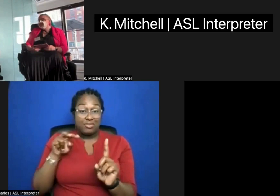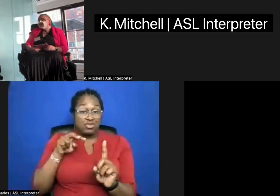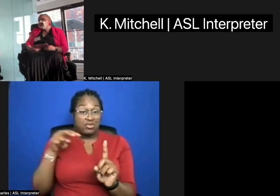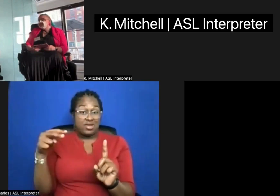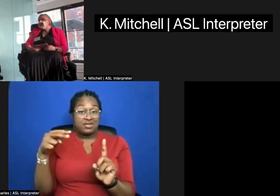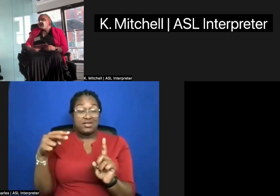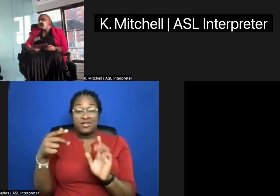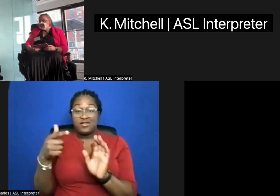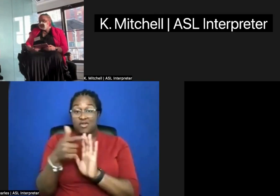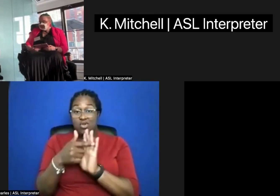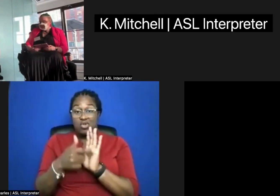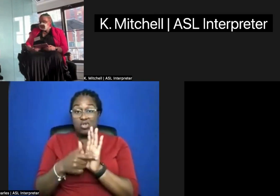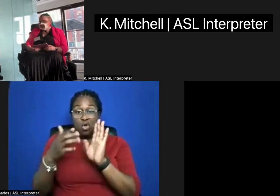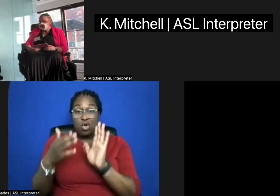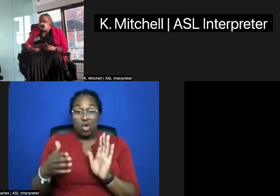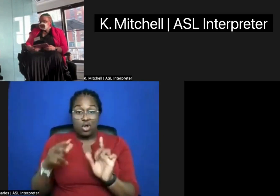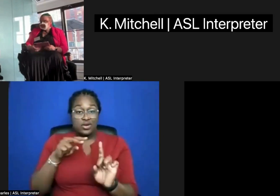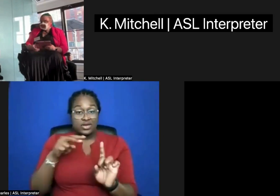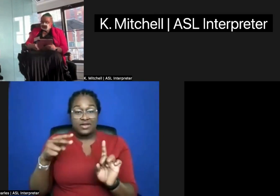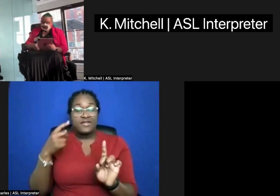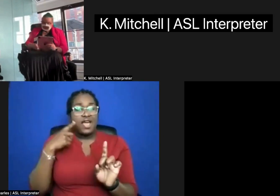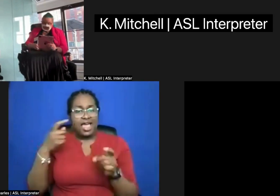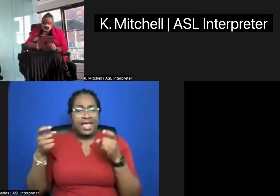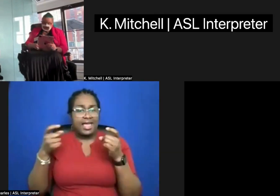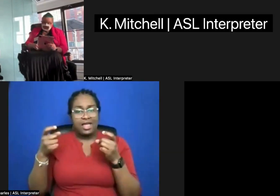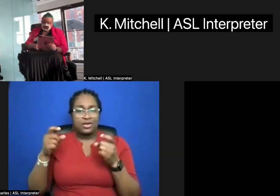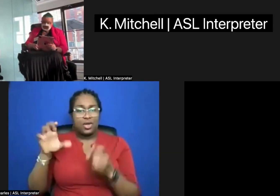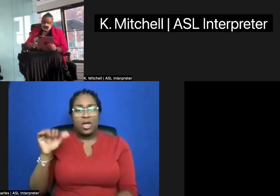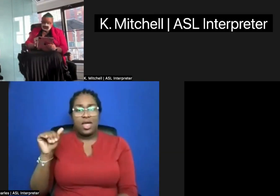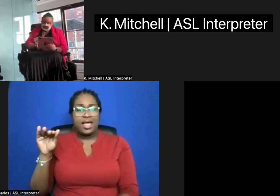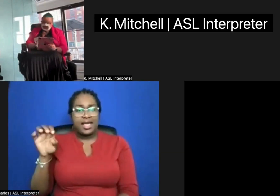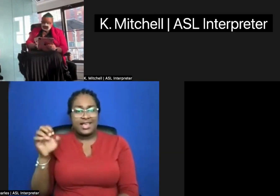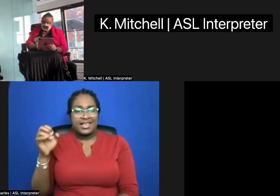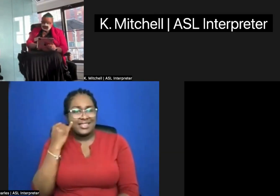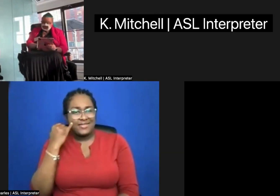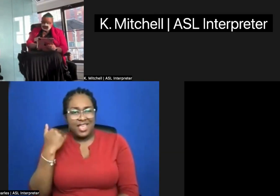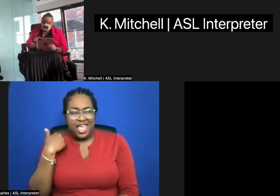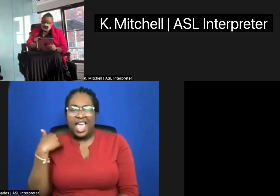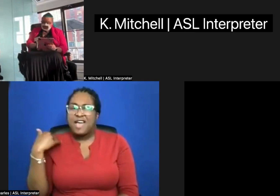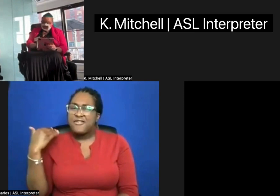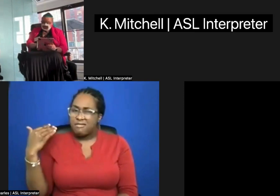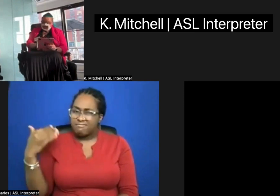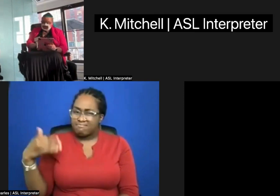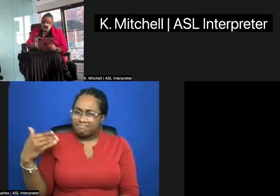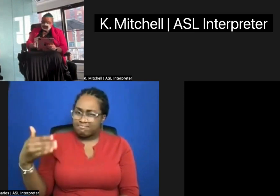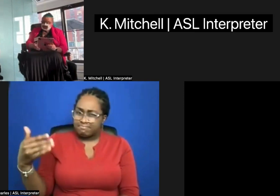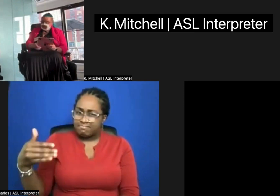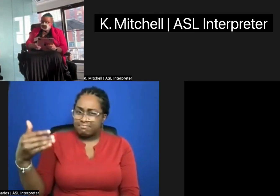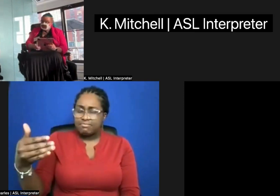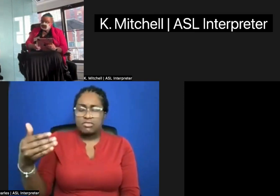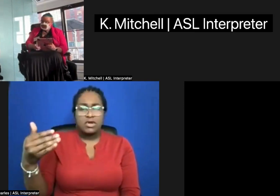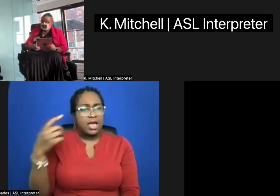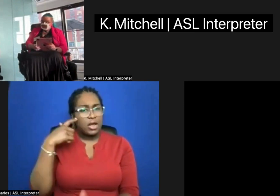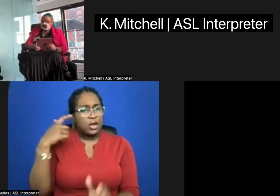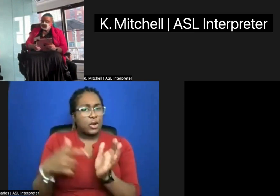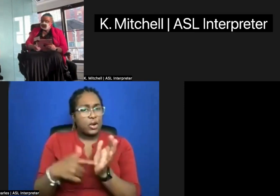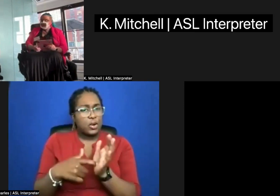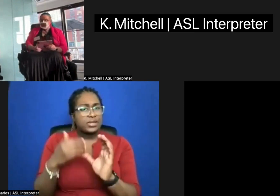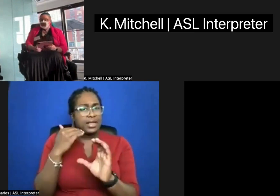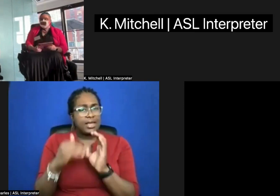these cases, when there is a track record or an email that has you actually asking